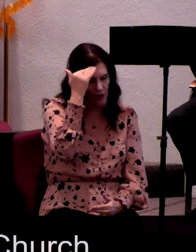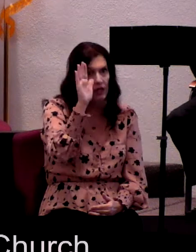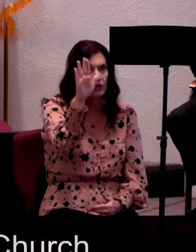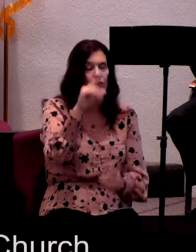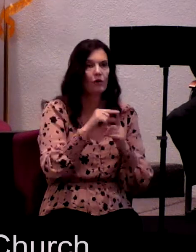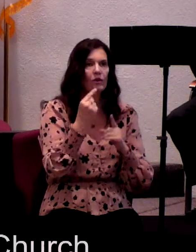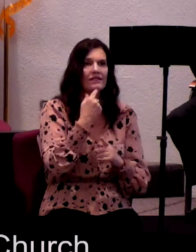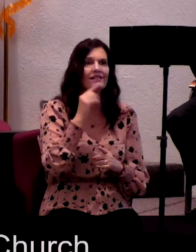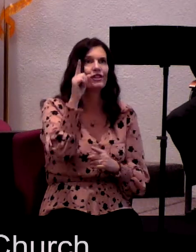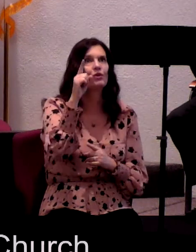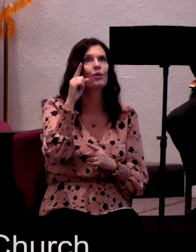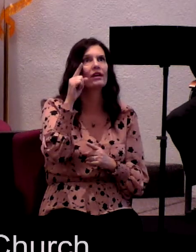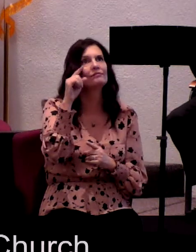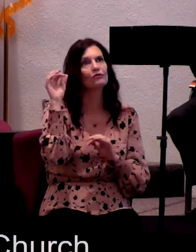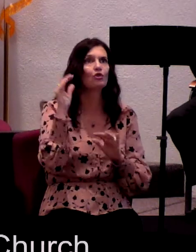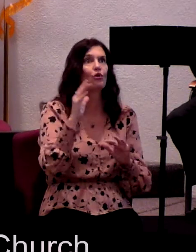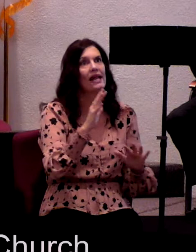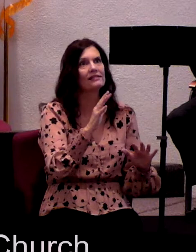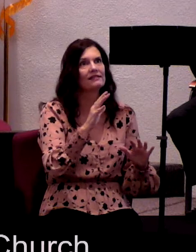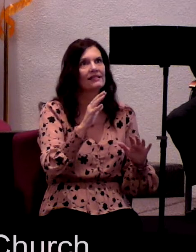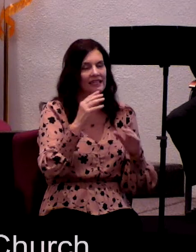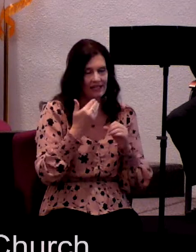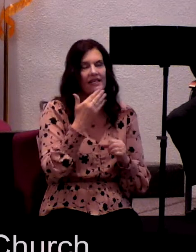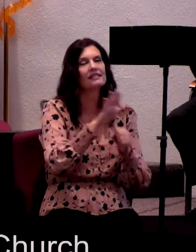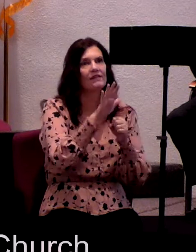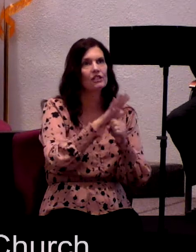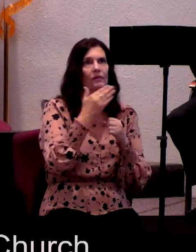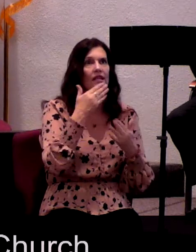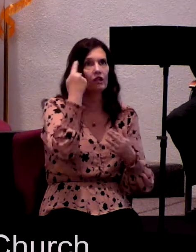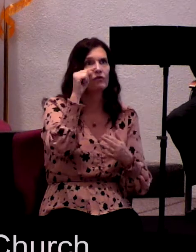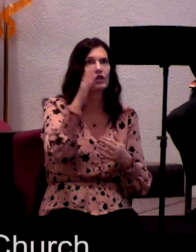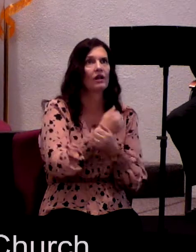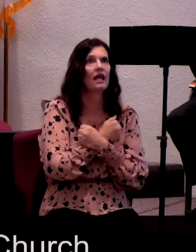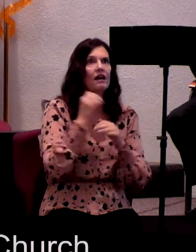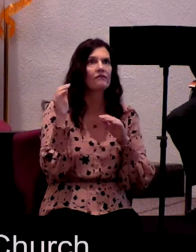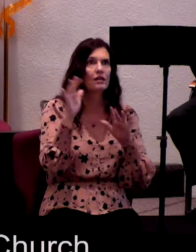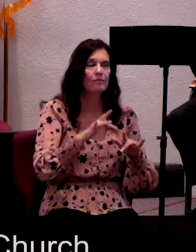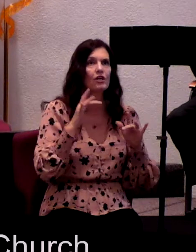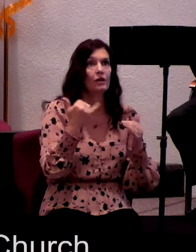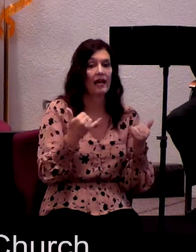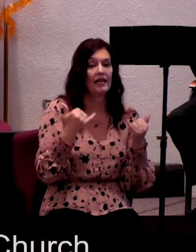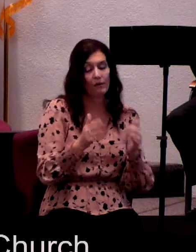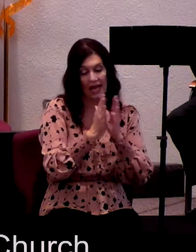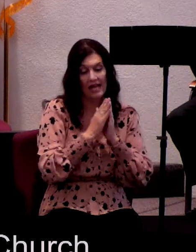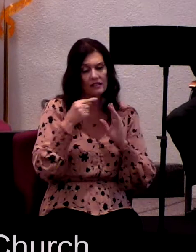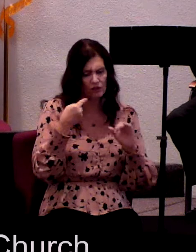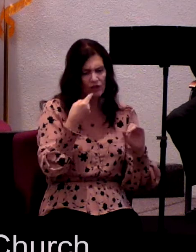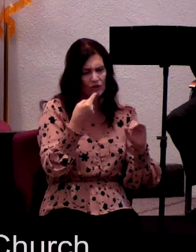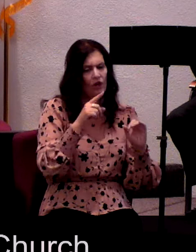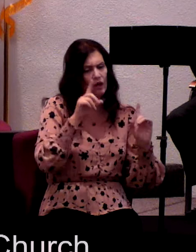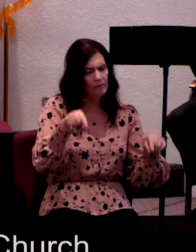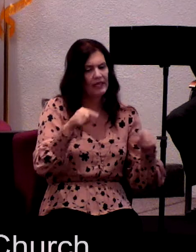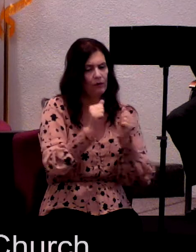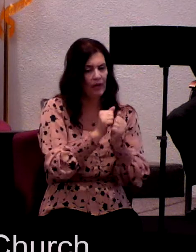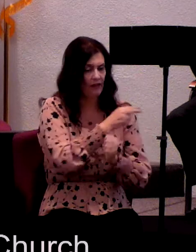that your grace is sufficient. Lord, we thank you for your love and mercy. Right now, we ask that you be with Richard and